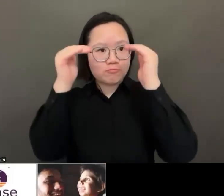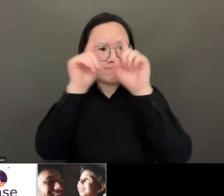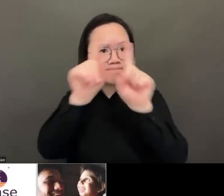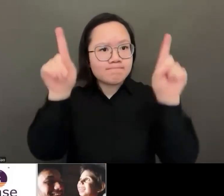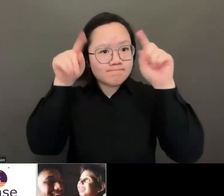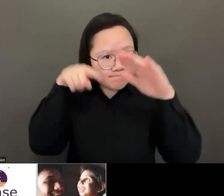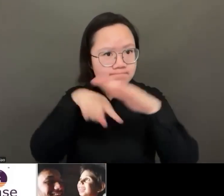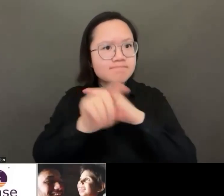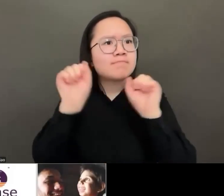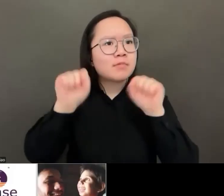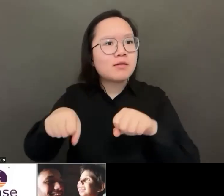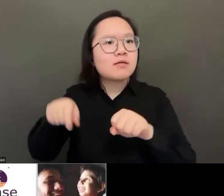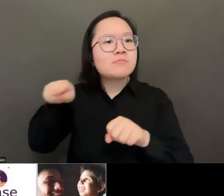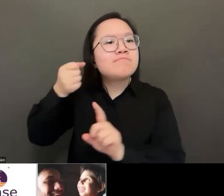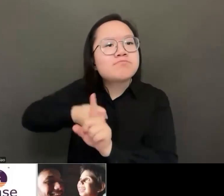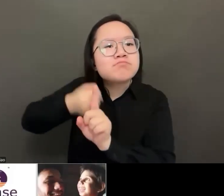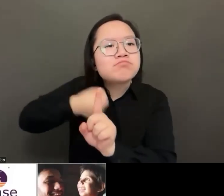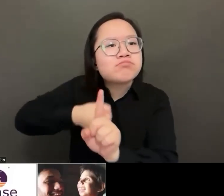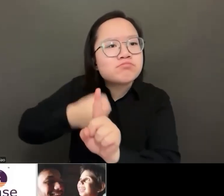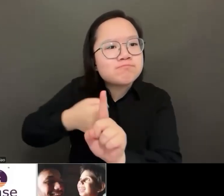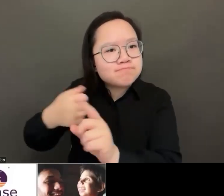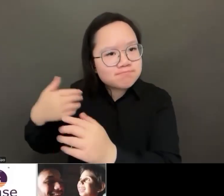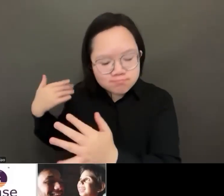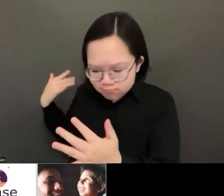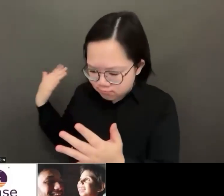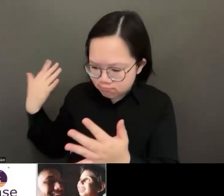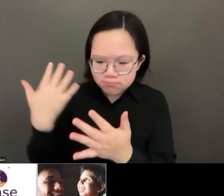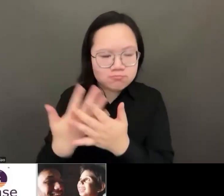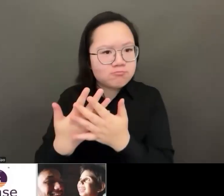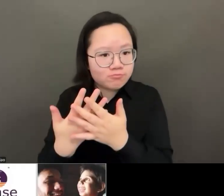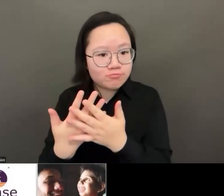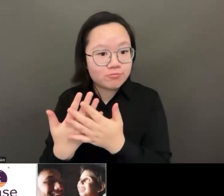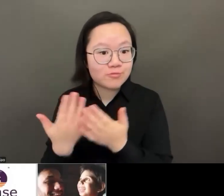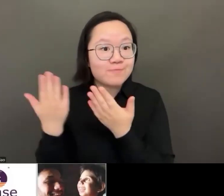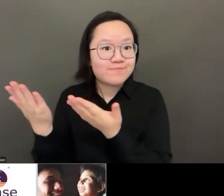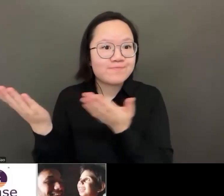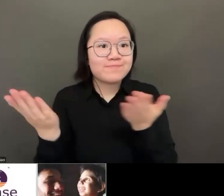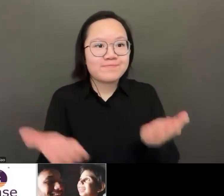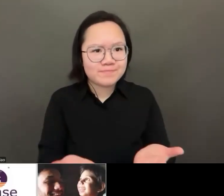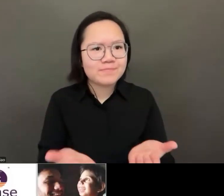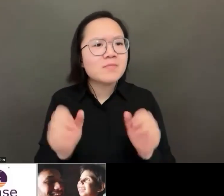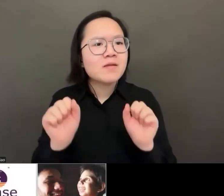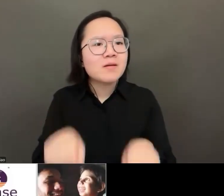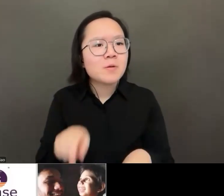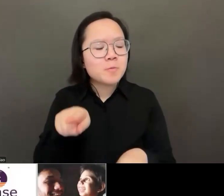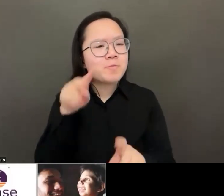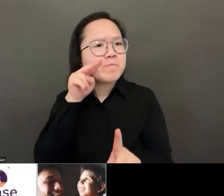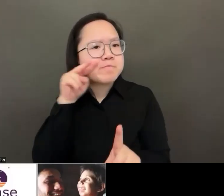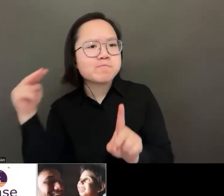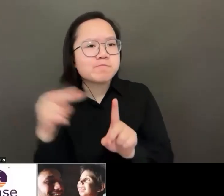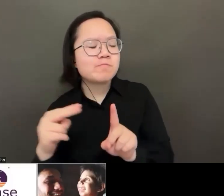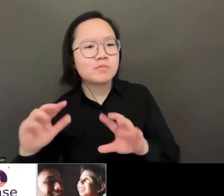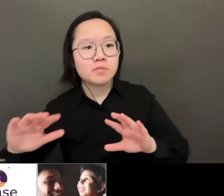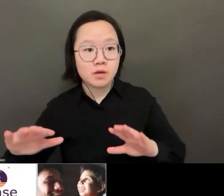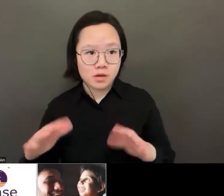Shruti, we are happy to have you here. Could you share with us some of your reflections on